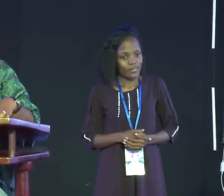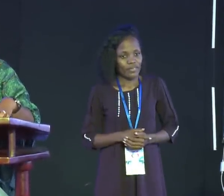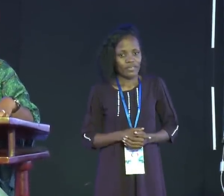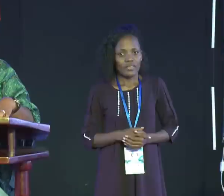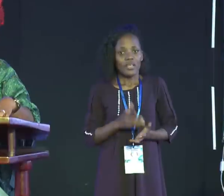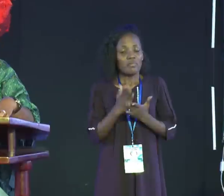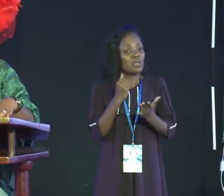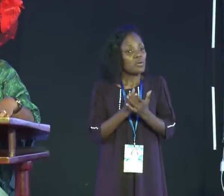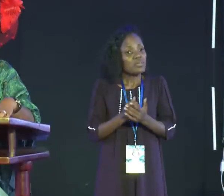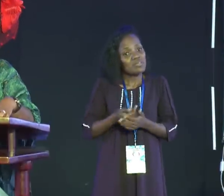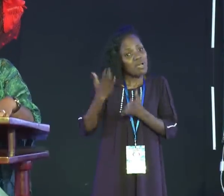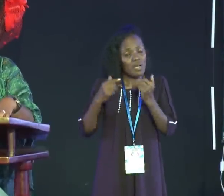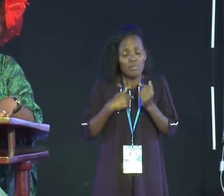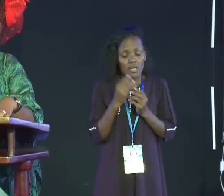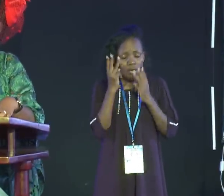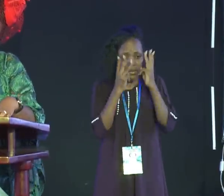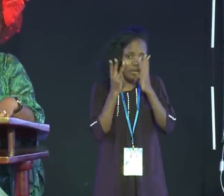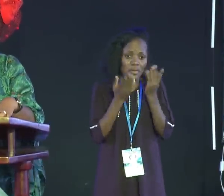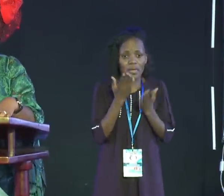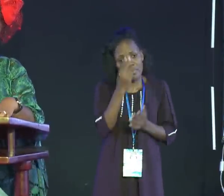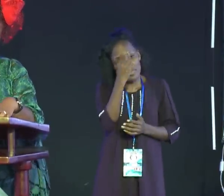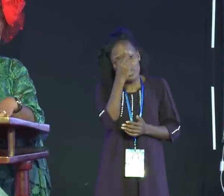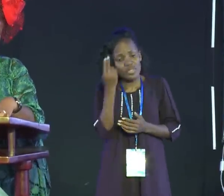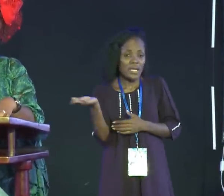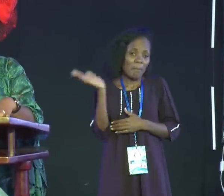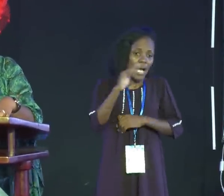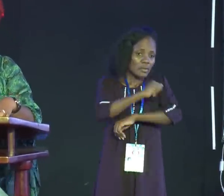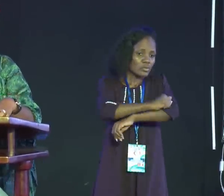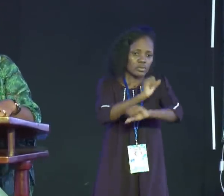take me. I literally knew that the students won't